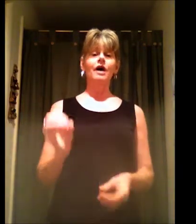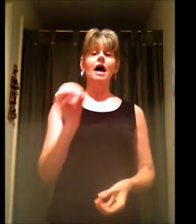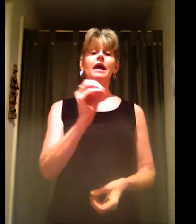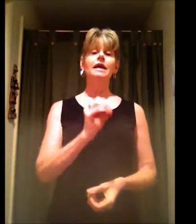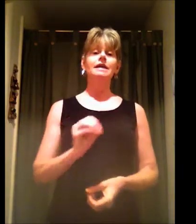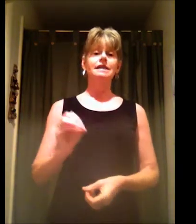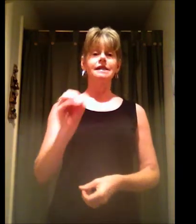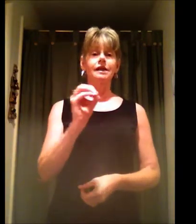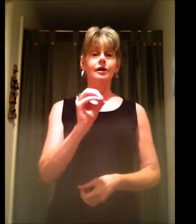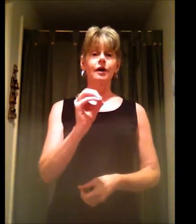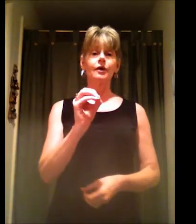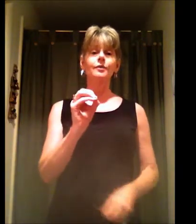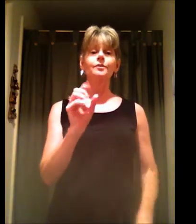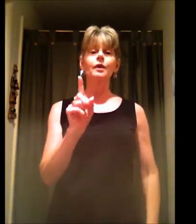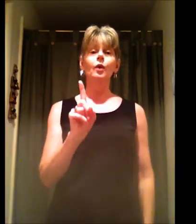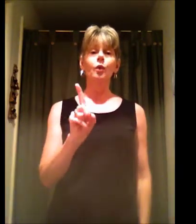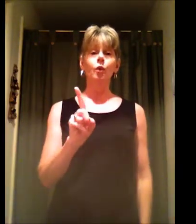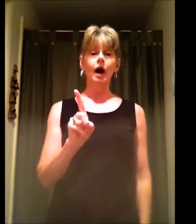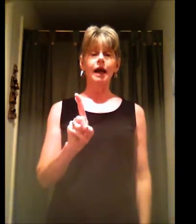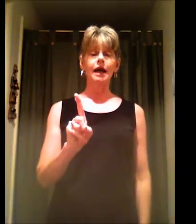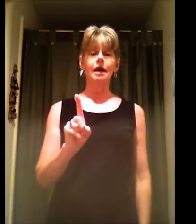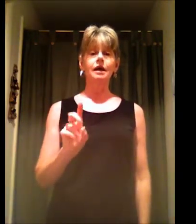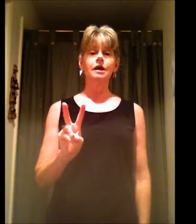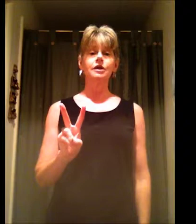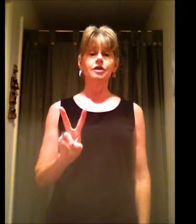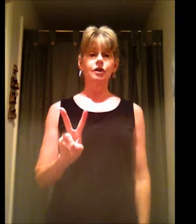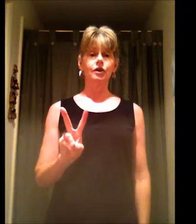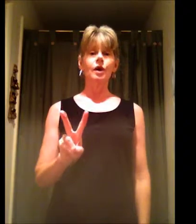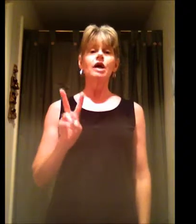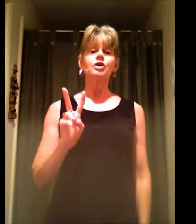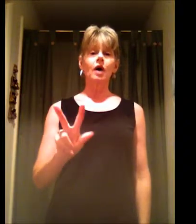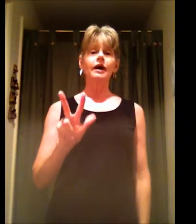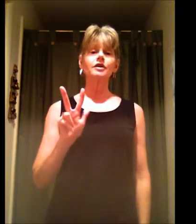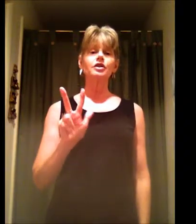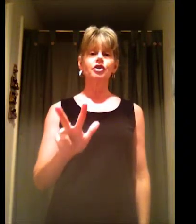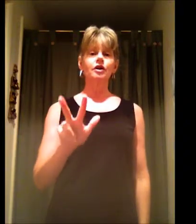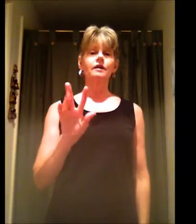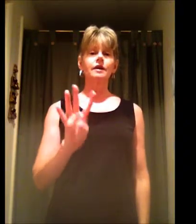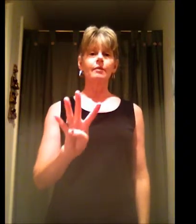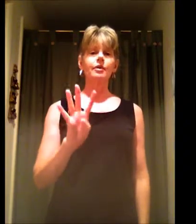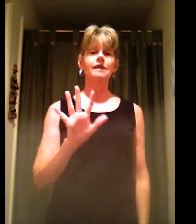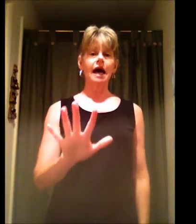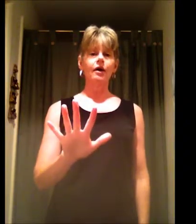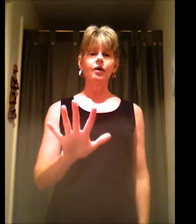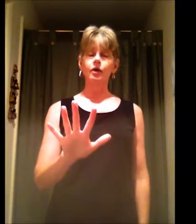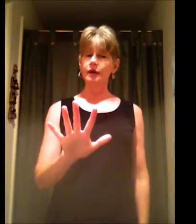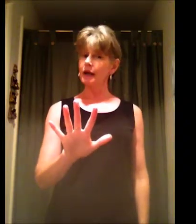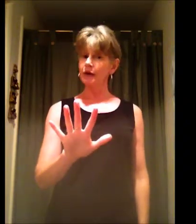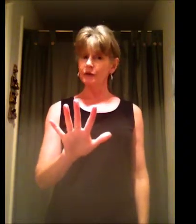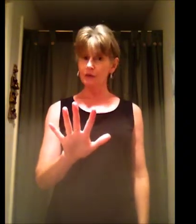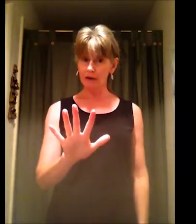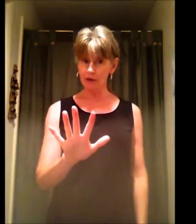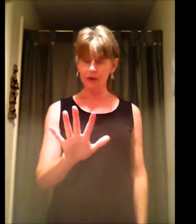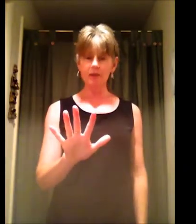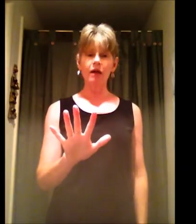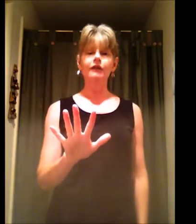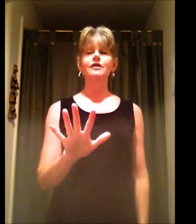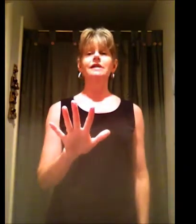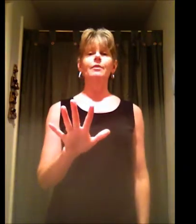got 0, 1, 2. Try not to jerk the numbers out or the letters whenever you're spelling for someone.